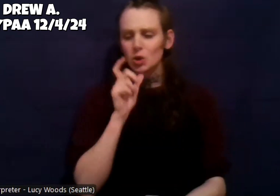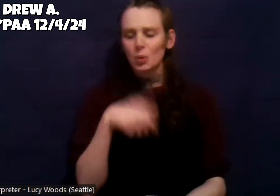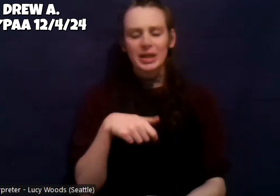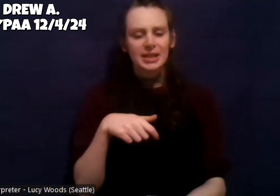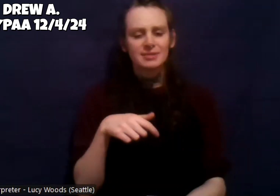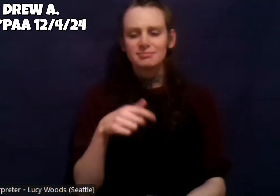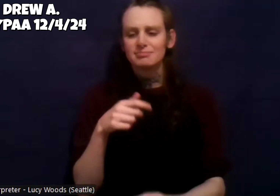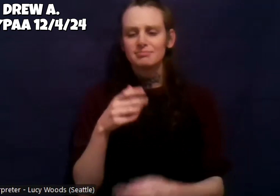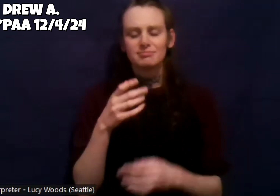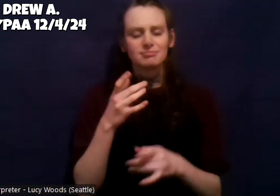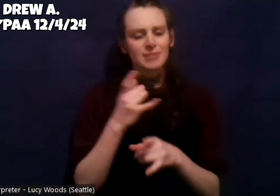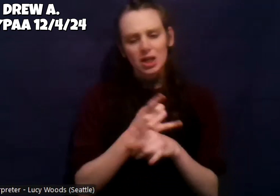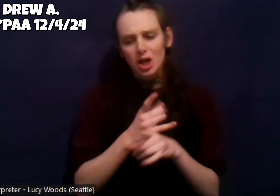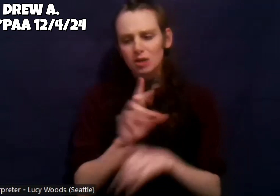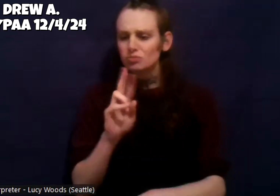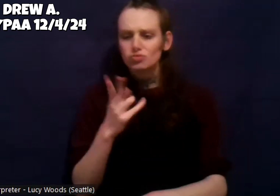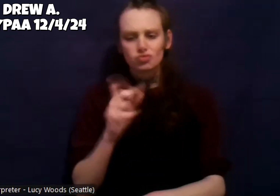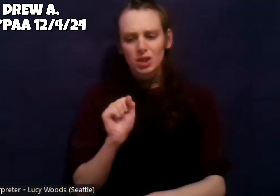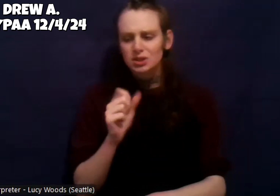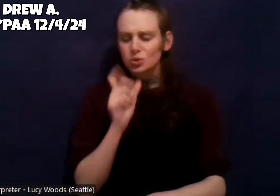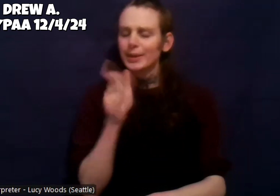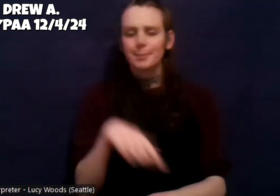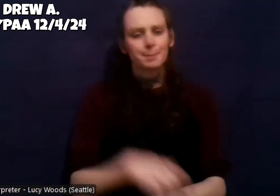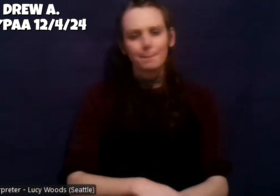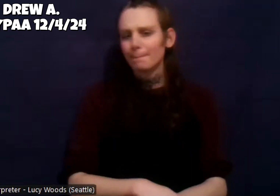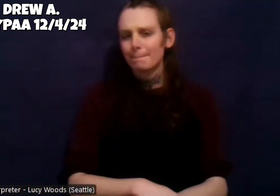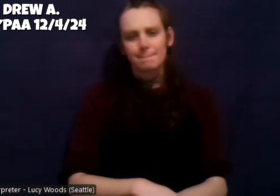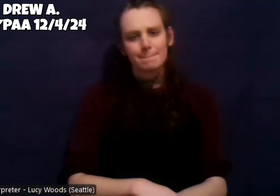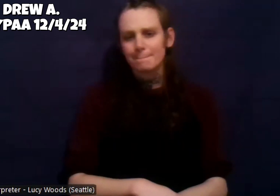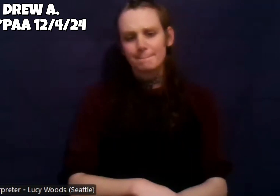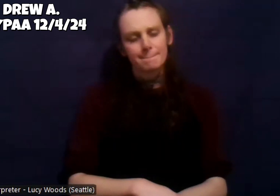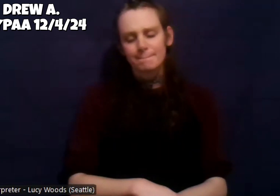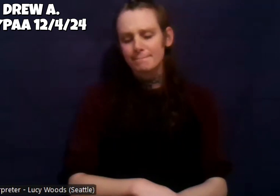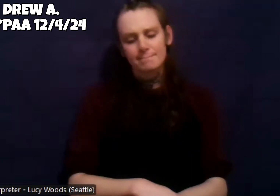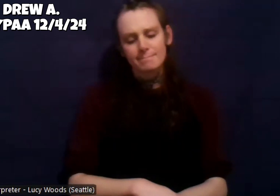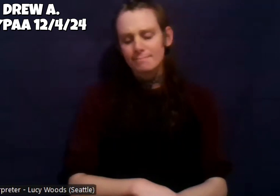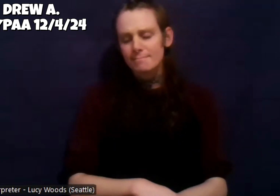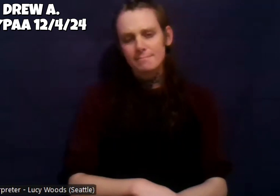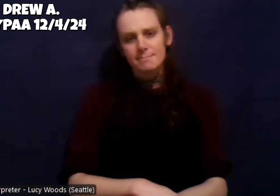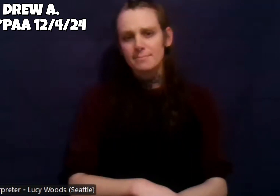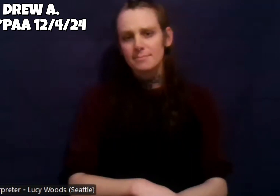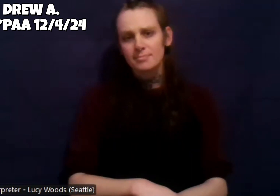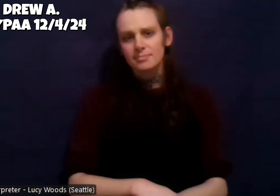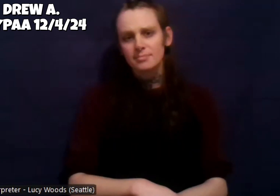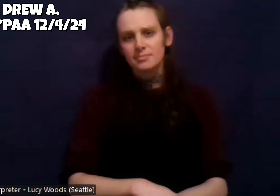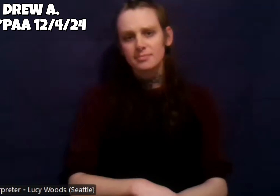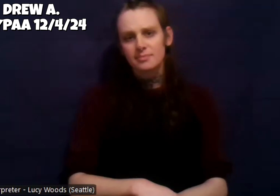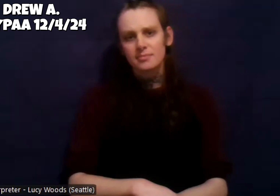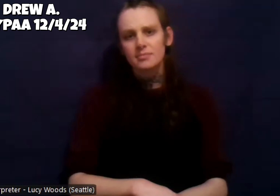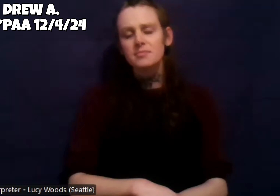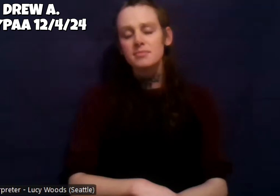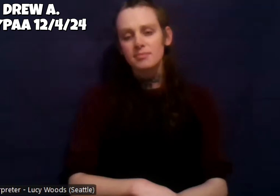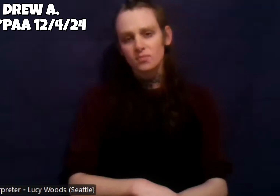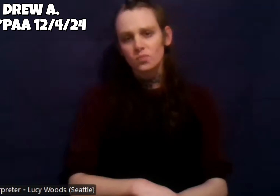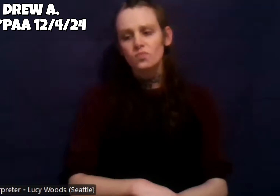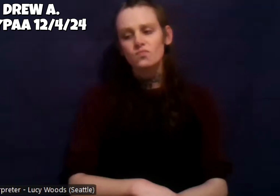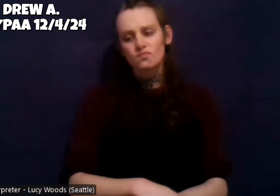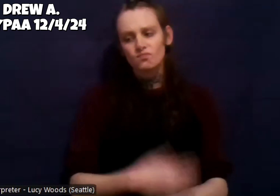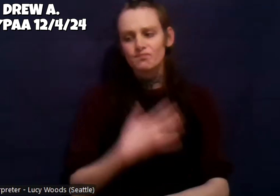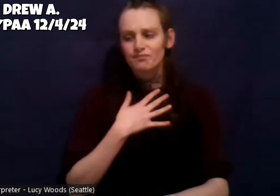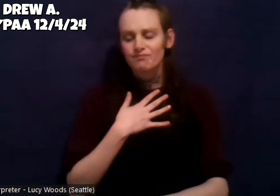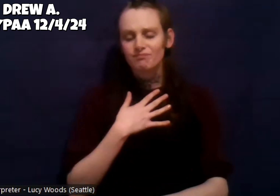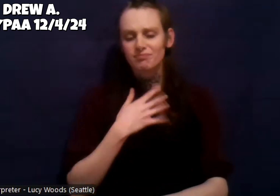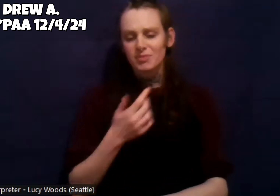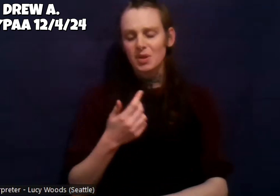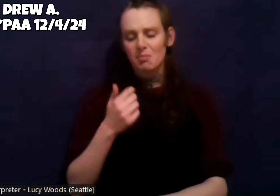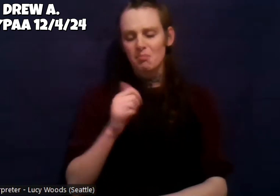me feel that way. Um, I am I'm a free